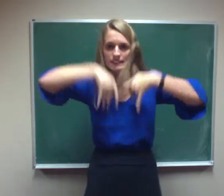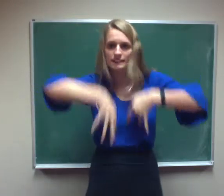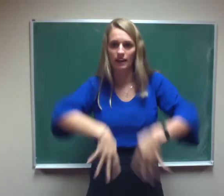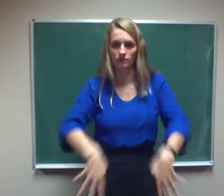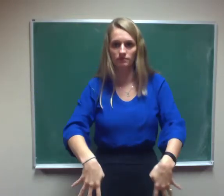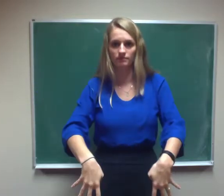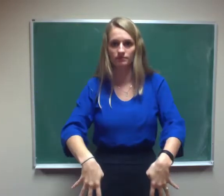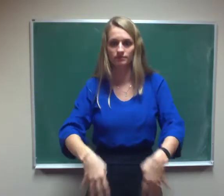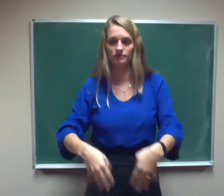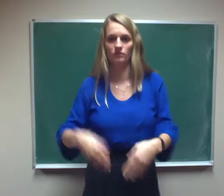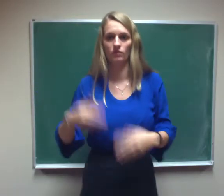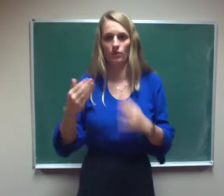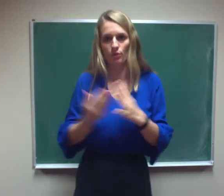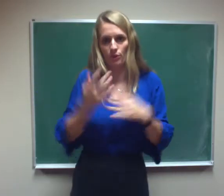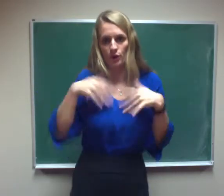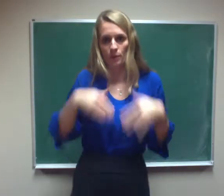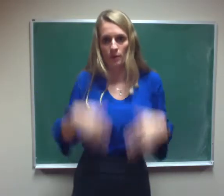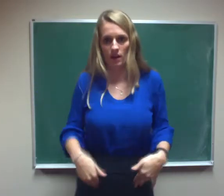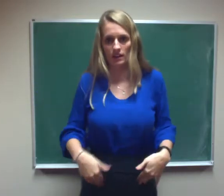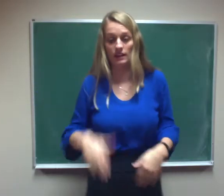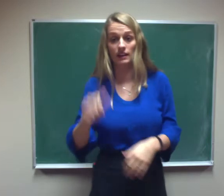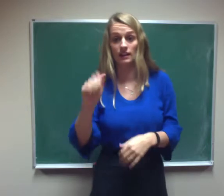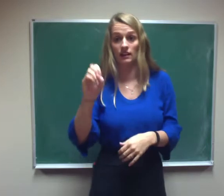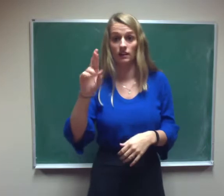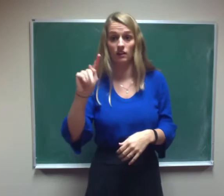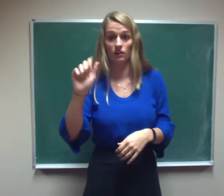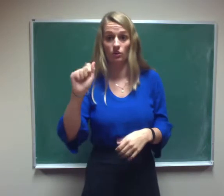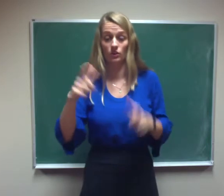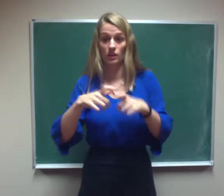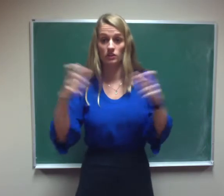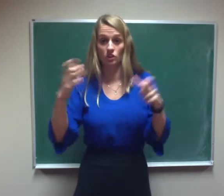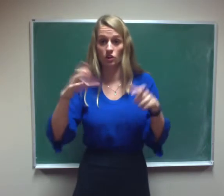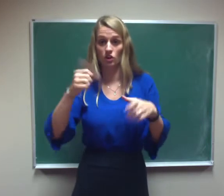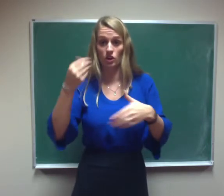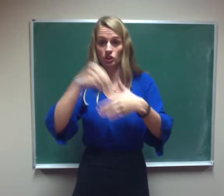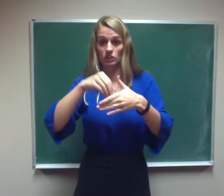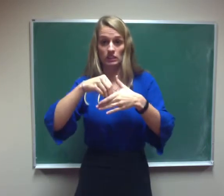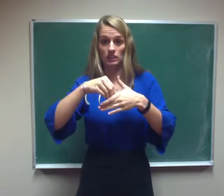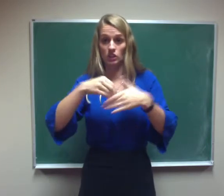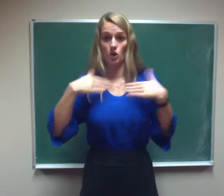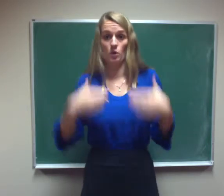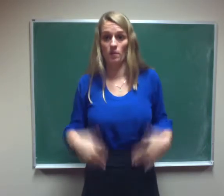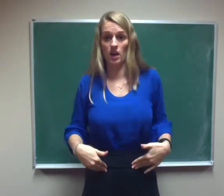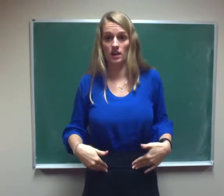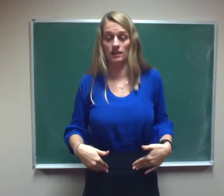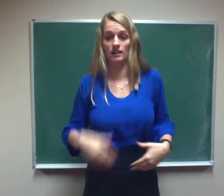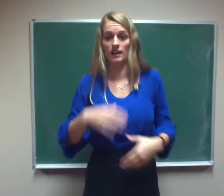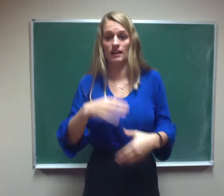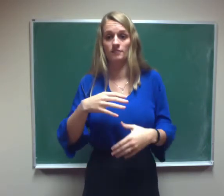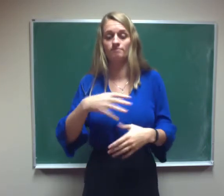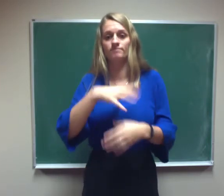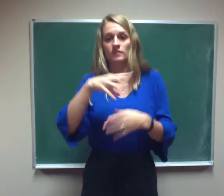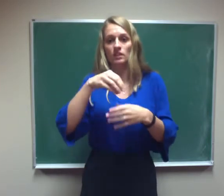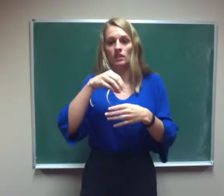the largest artery in your body, and it contains oxygenated blood. So, we've got 4 chambers that work